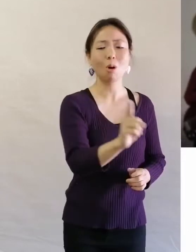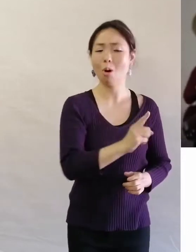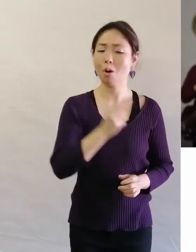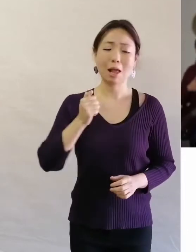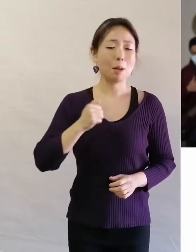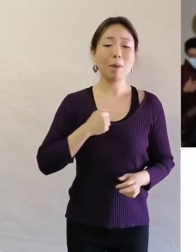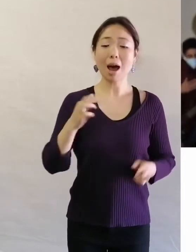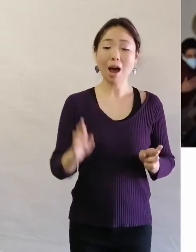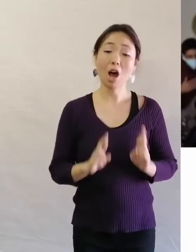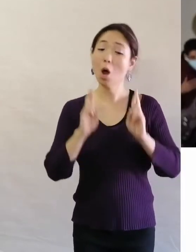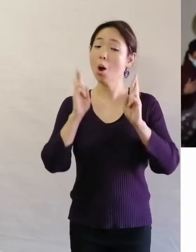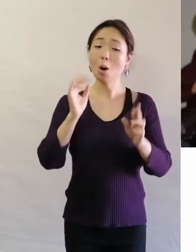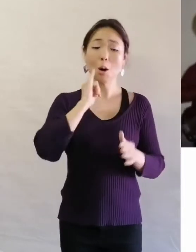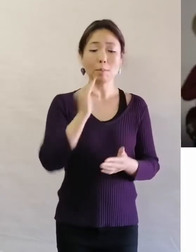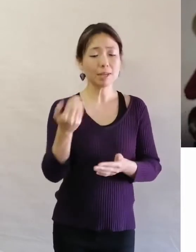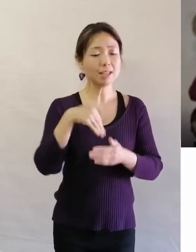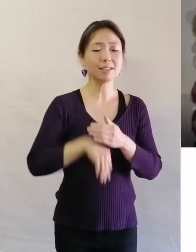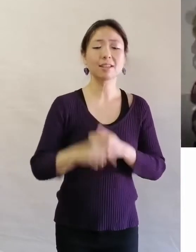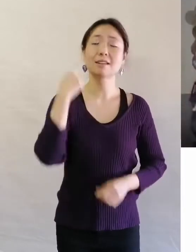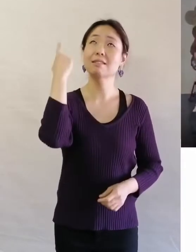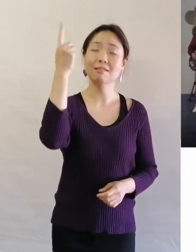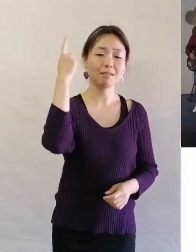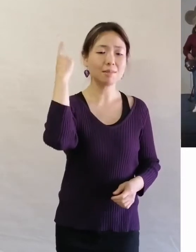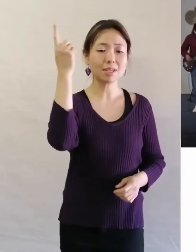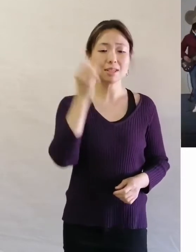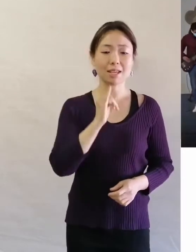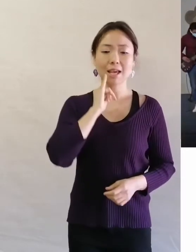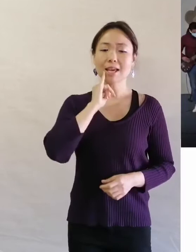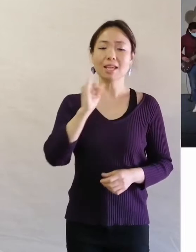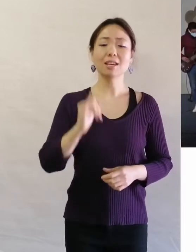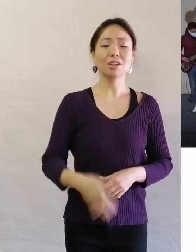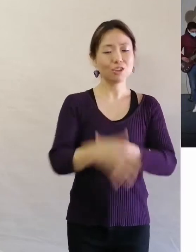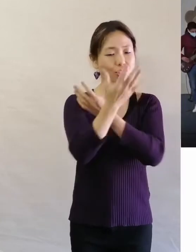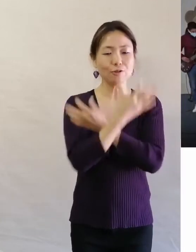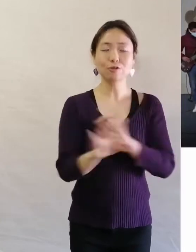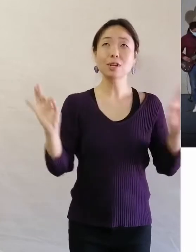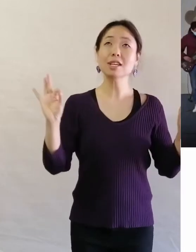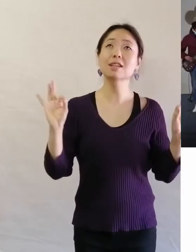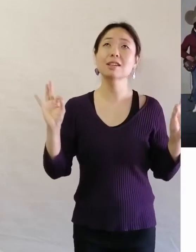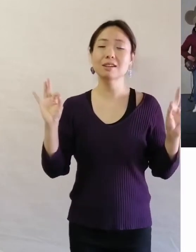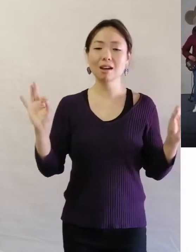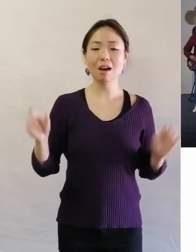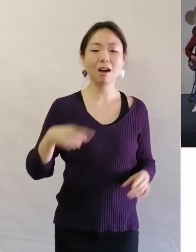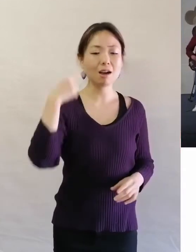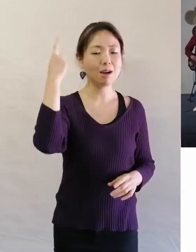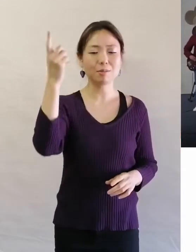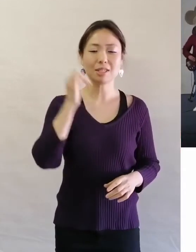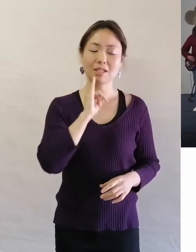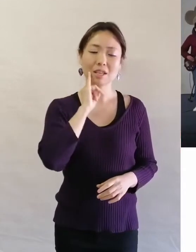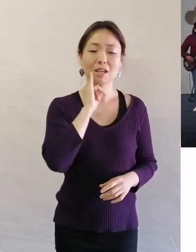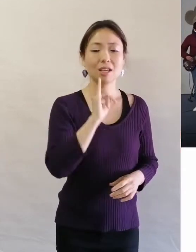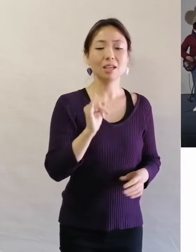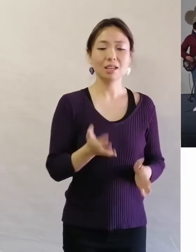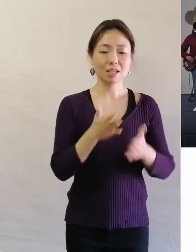Jesus, and all my hope is in him. He is freedom,